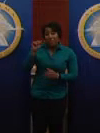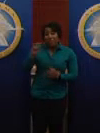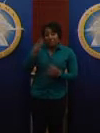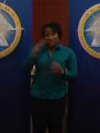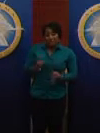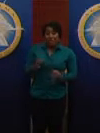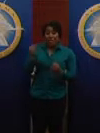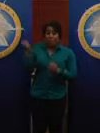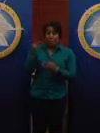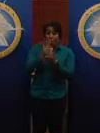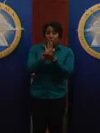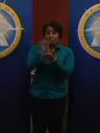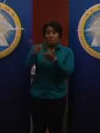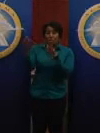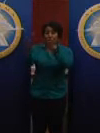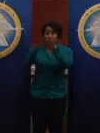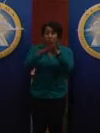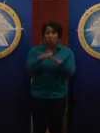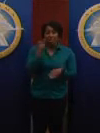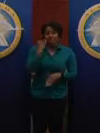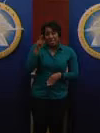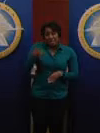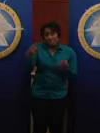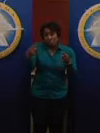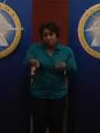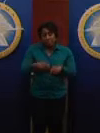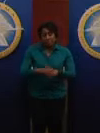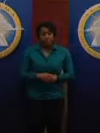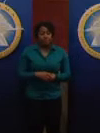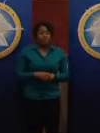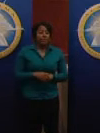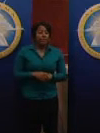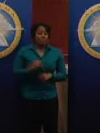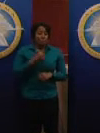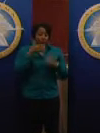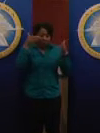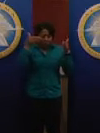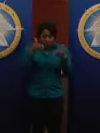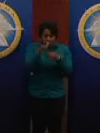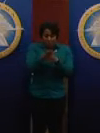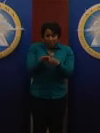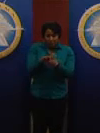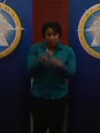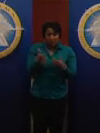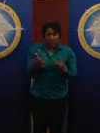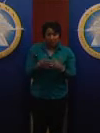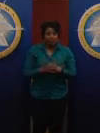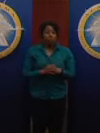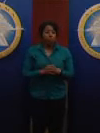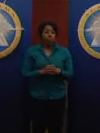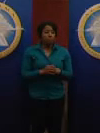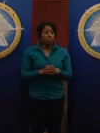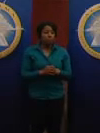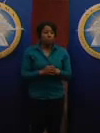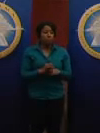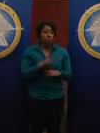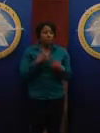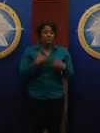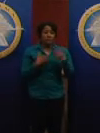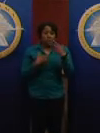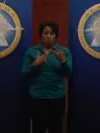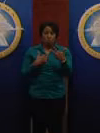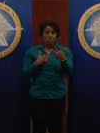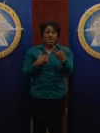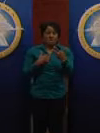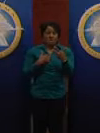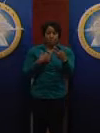happen. The roadmap focus areas. So as you go through the roadmap, there are three distinct